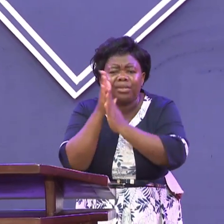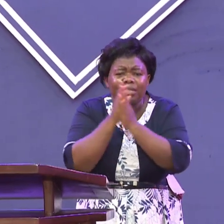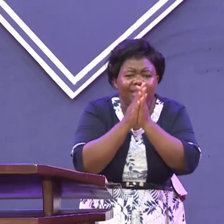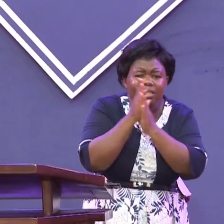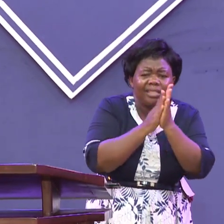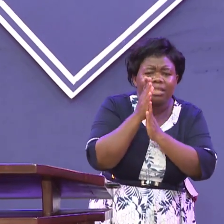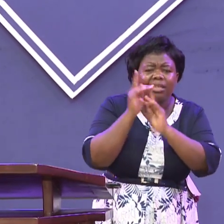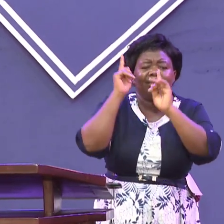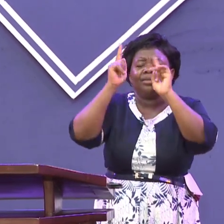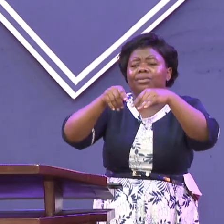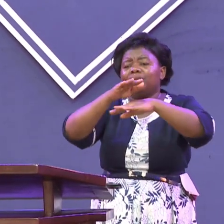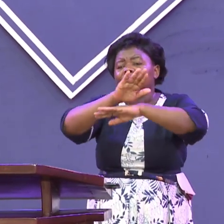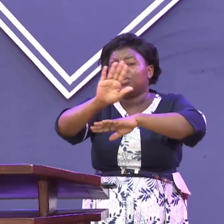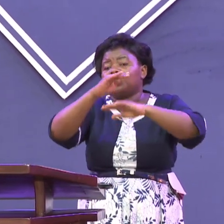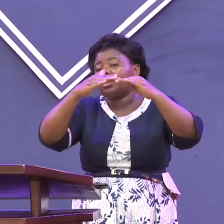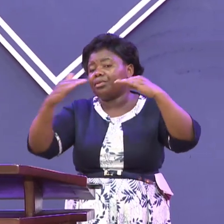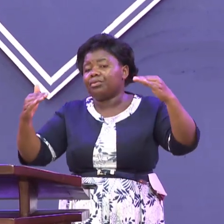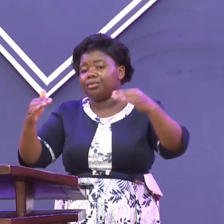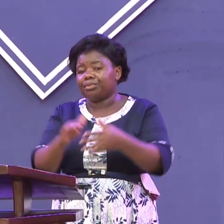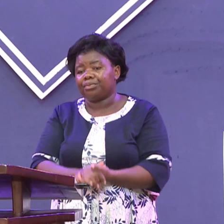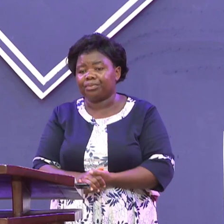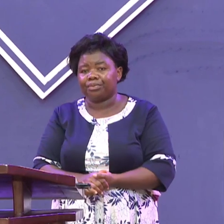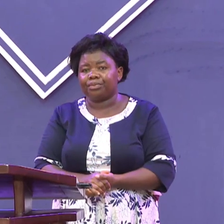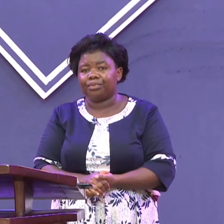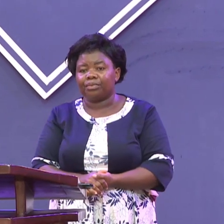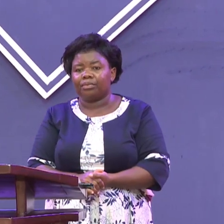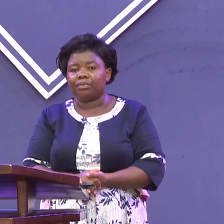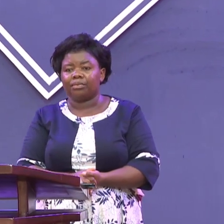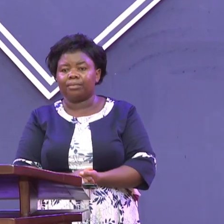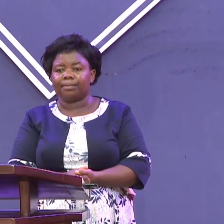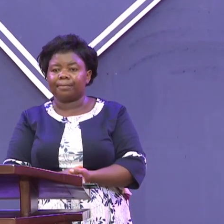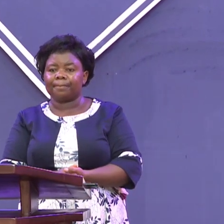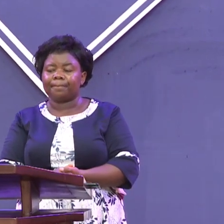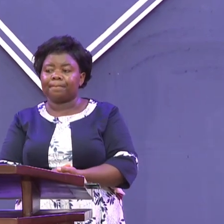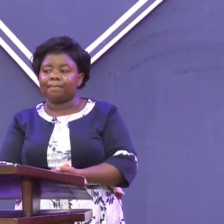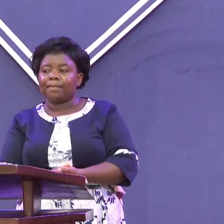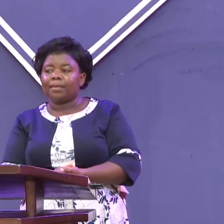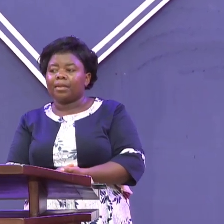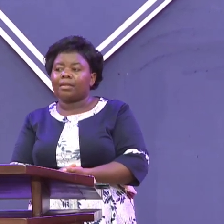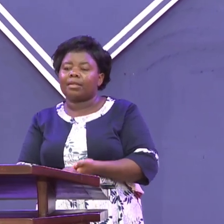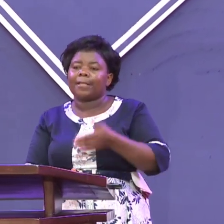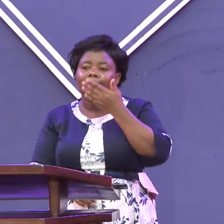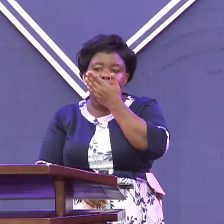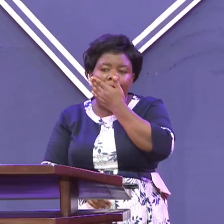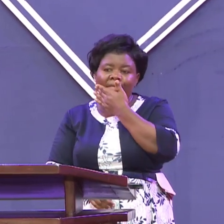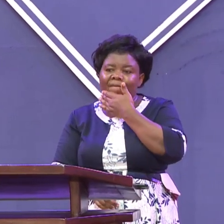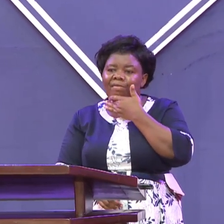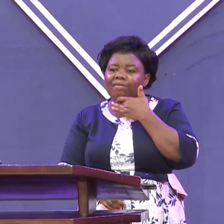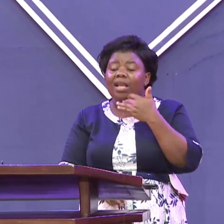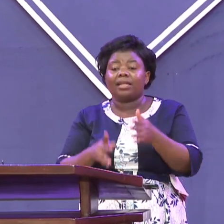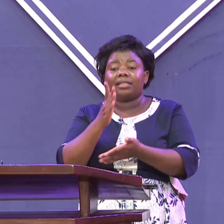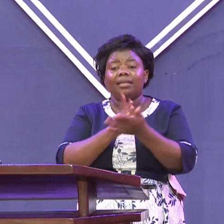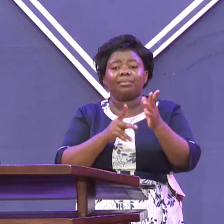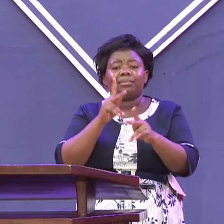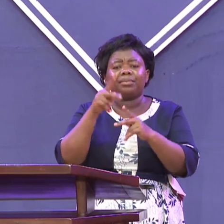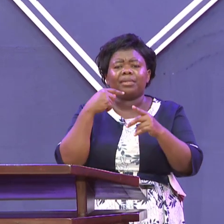seryo lyoliko. Do you know that what you think is not enough for you? There are people who are admiring to reach Iranga where you are, wawe. And